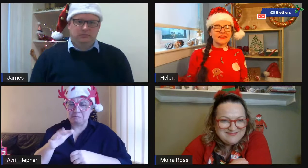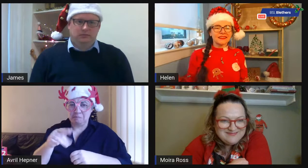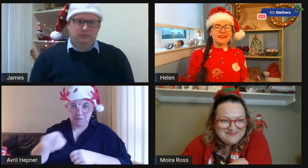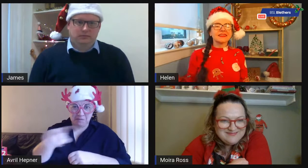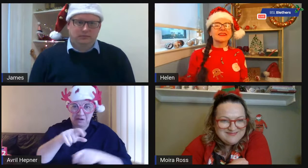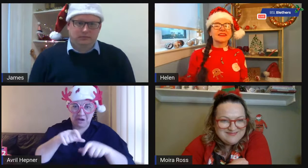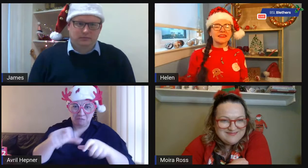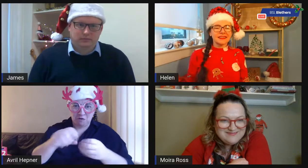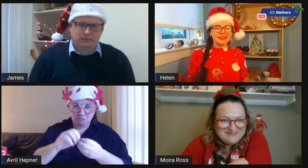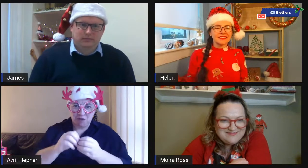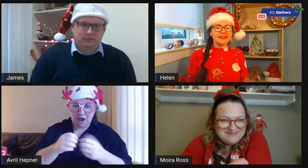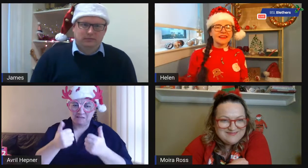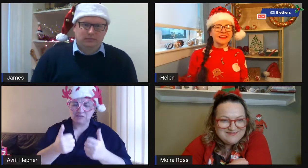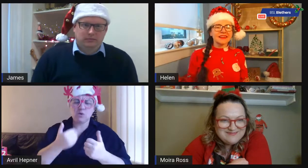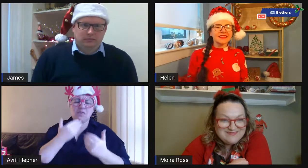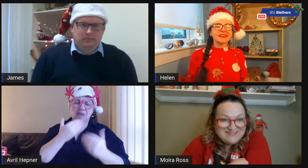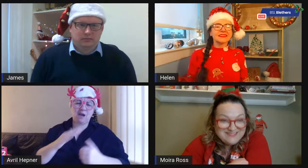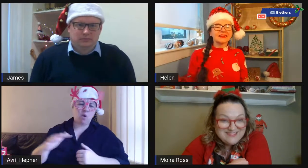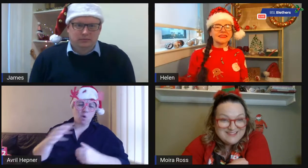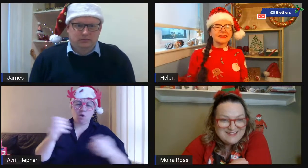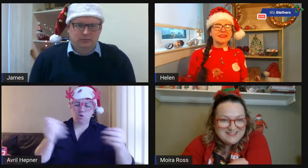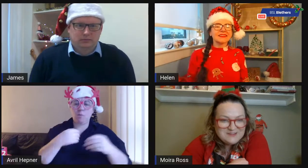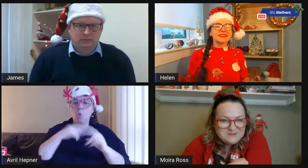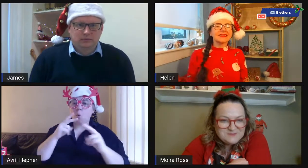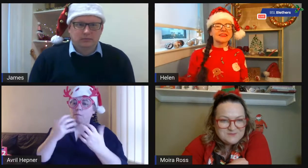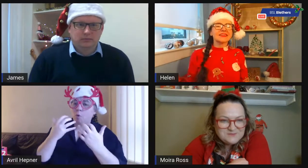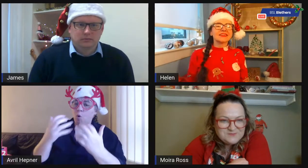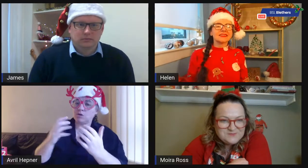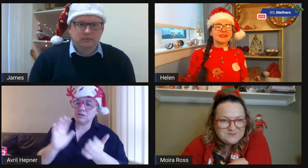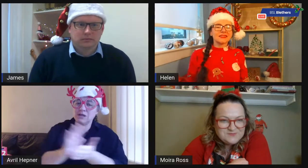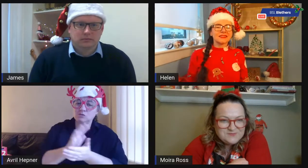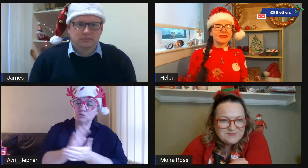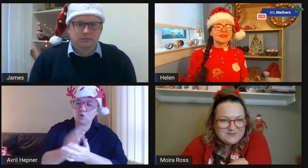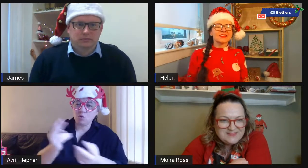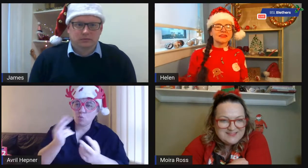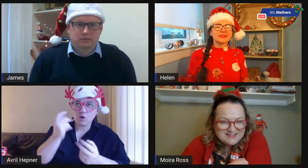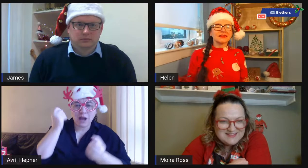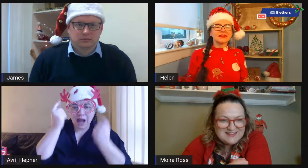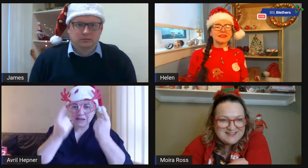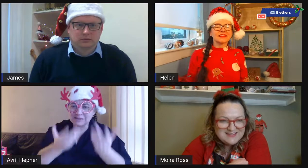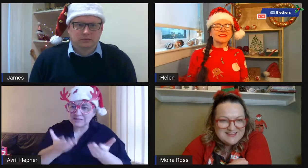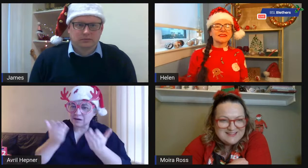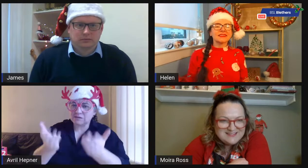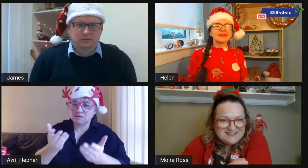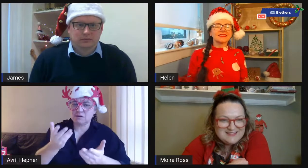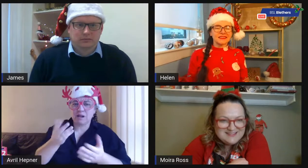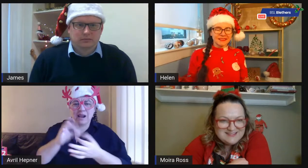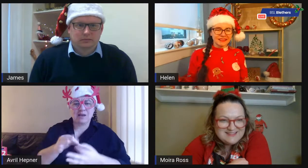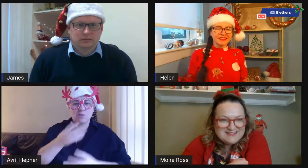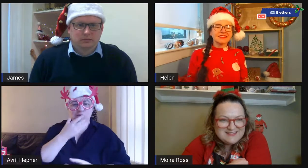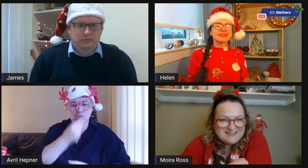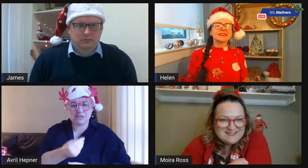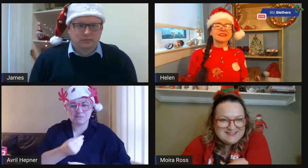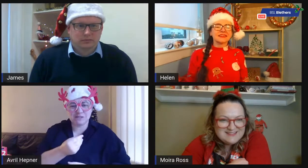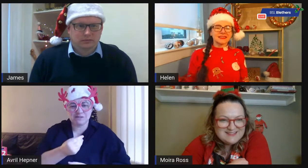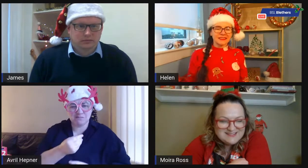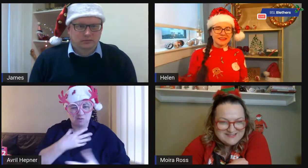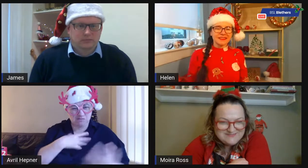turning their televisions on, making their crafts, doing all sorts of things. I hope at home you enjoyed all the ideas that we've